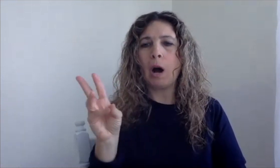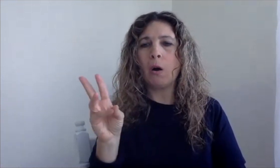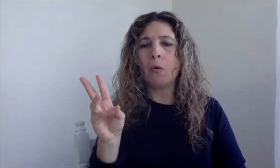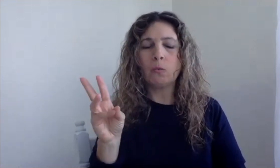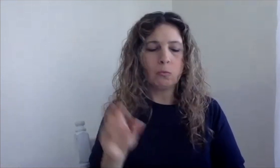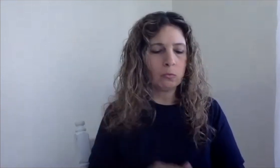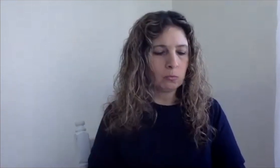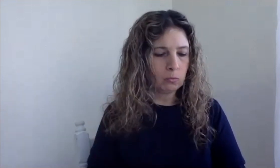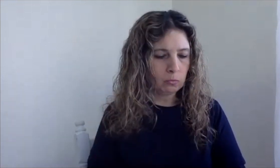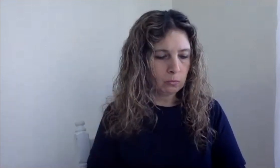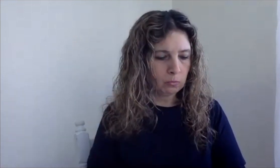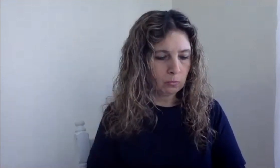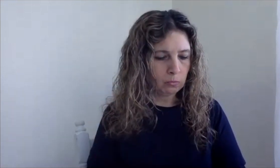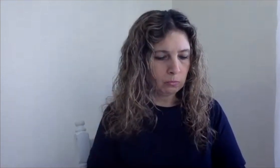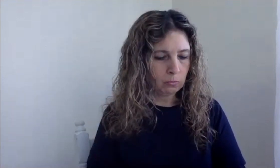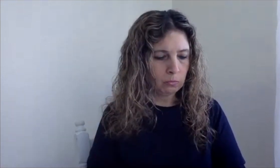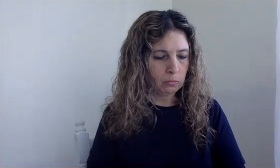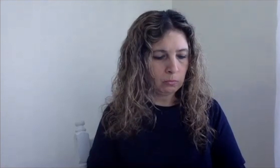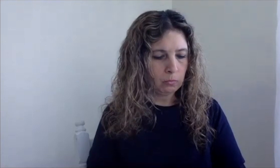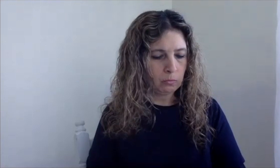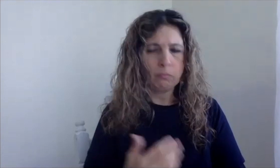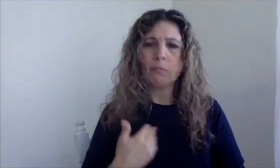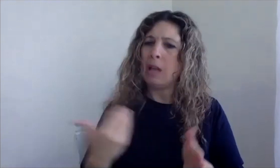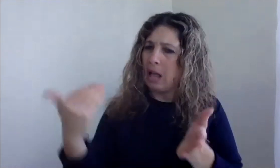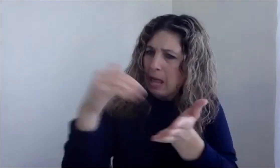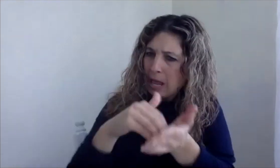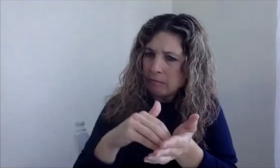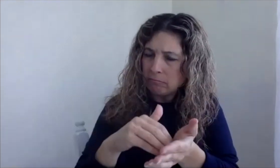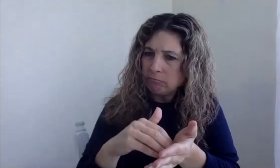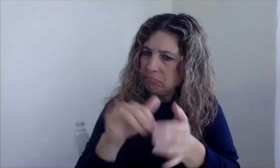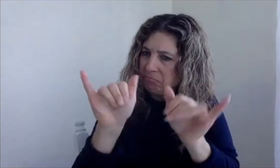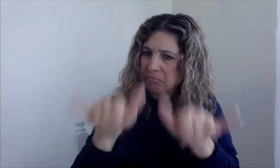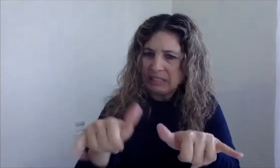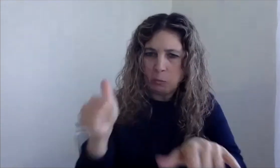And I was like, wow, you're not going to give me that link?